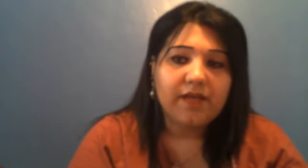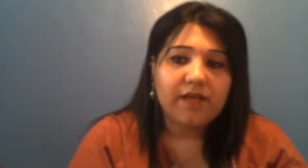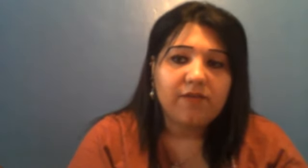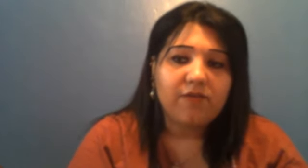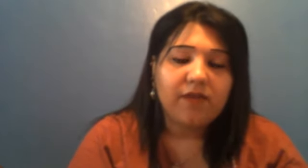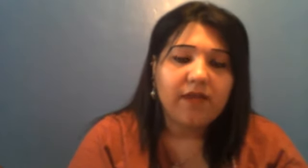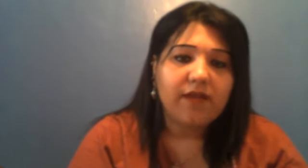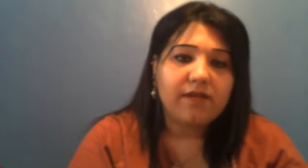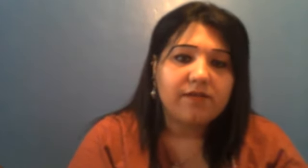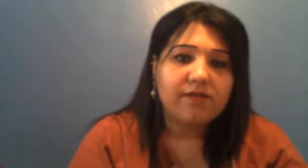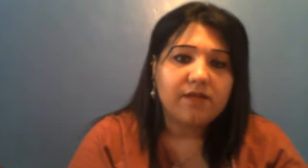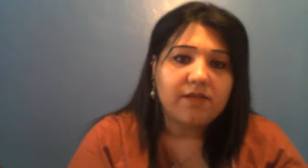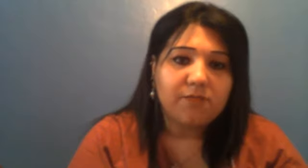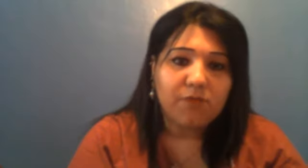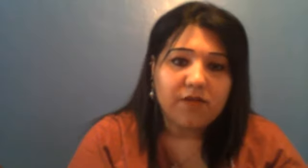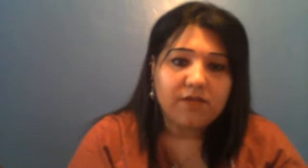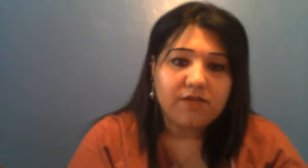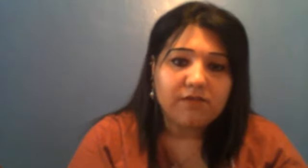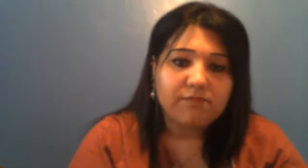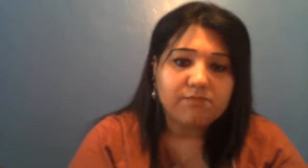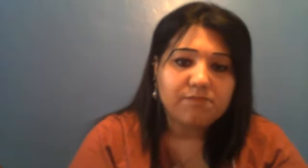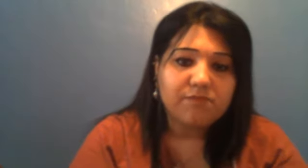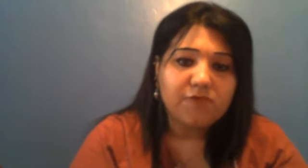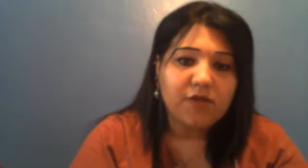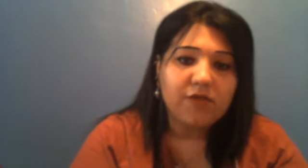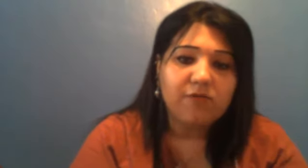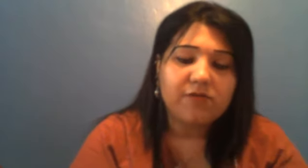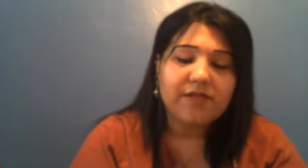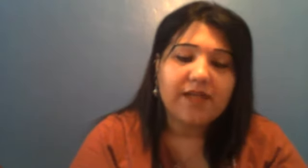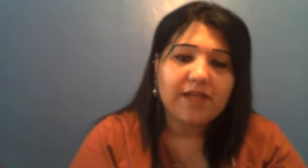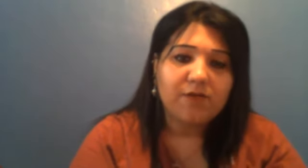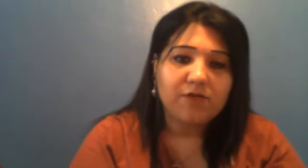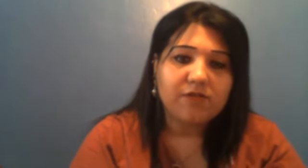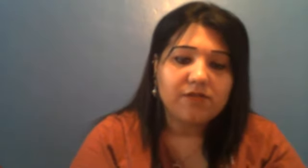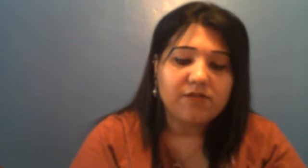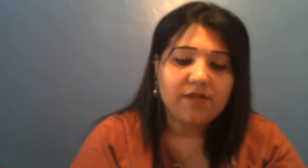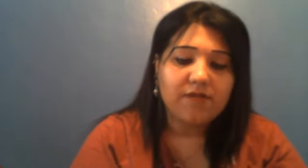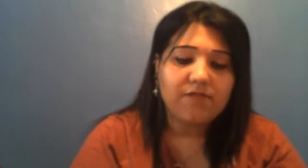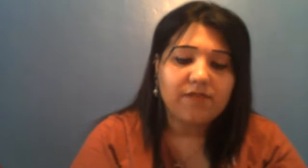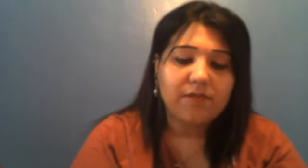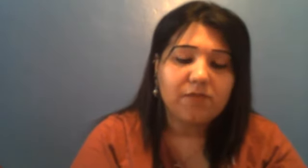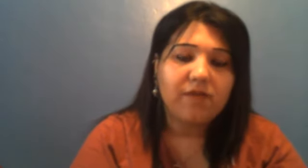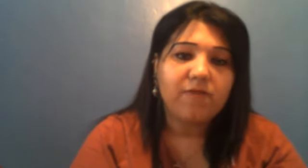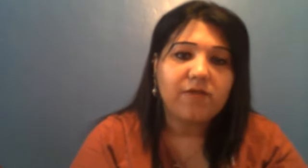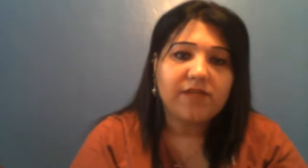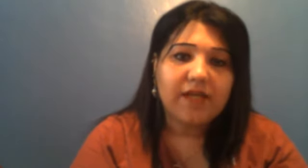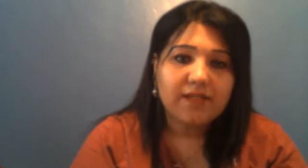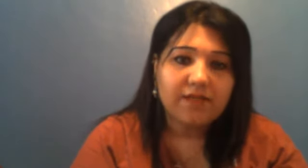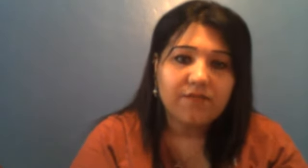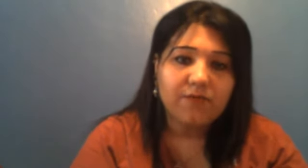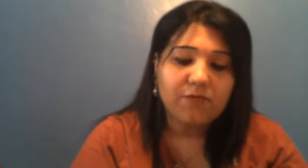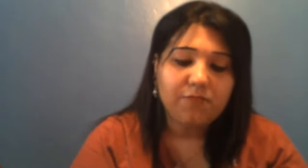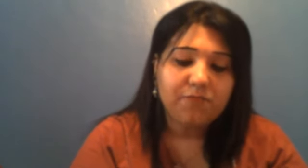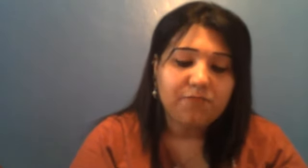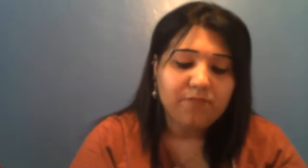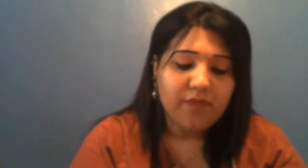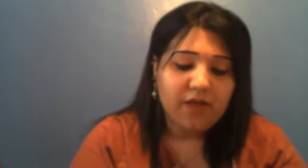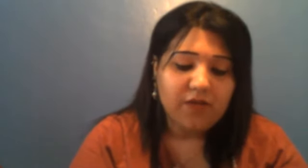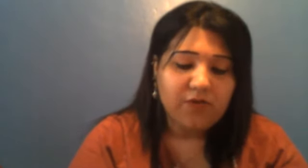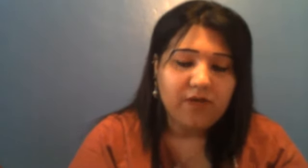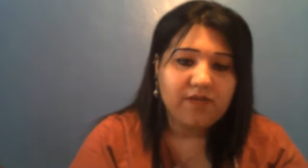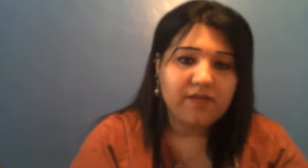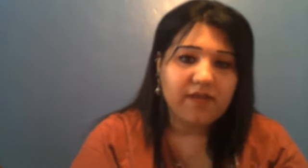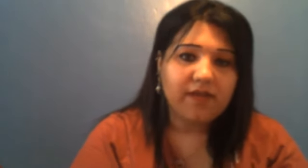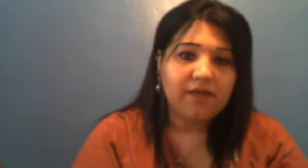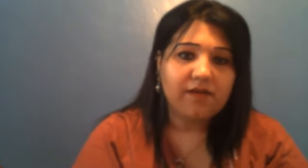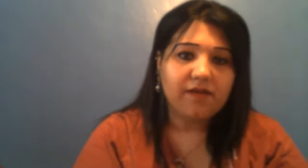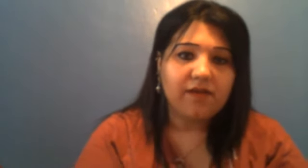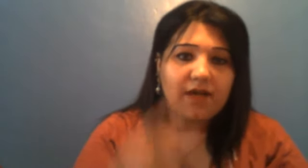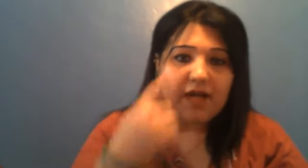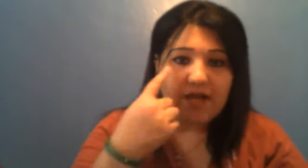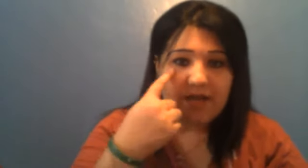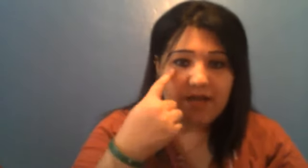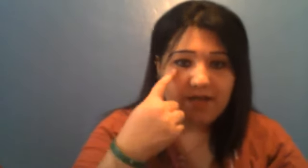and you can't express them, you can do them in sign language. Like, for example, if you wanna say I love you, you can say I,